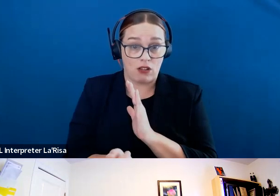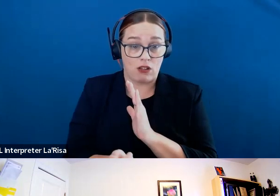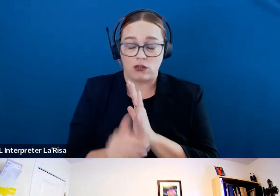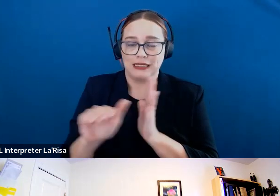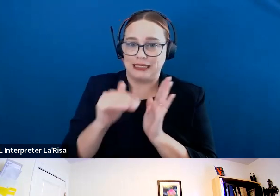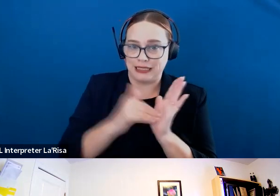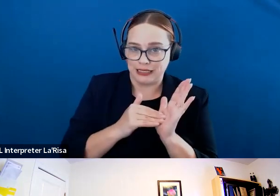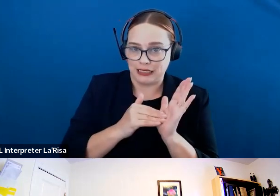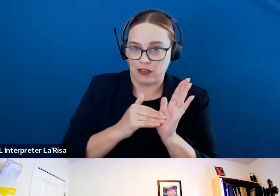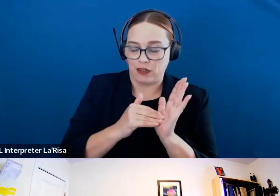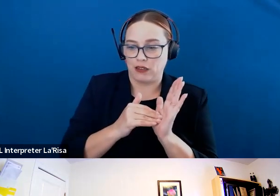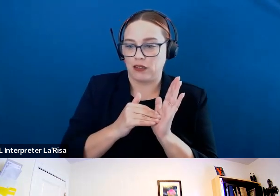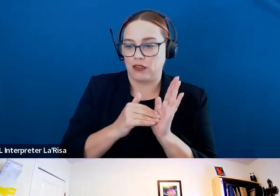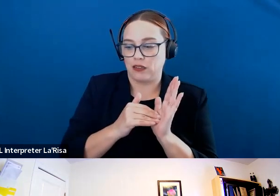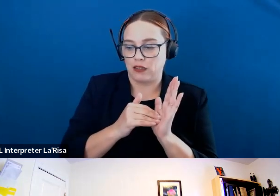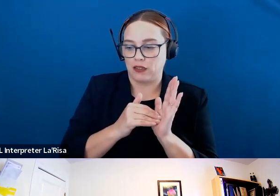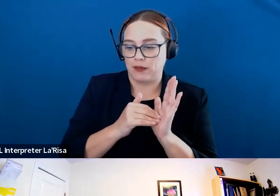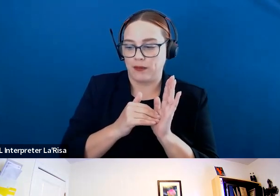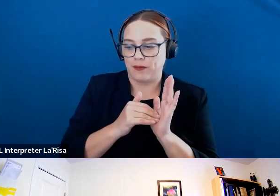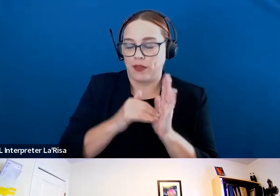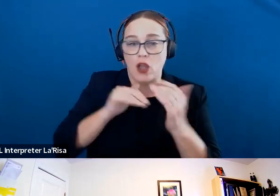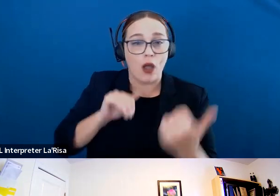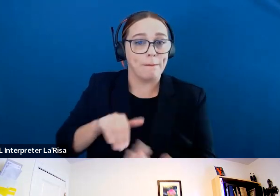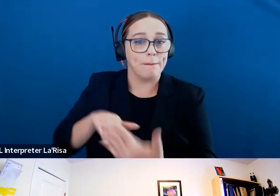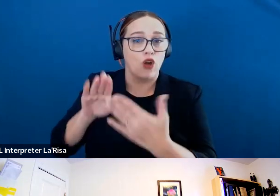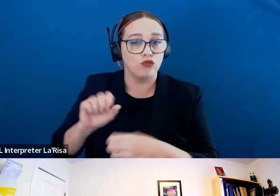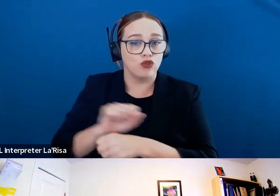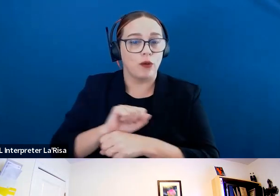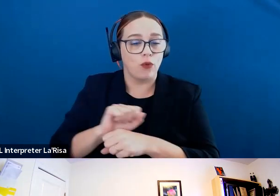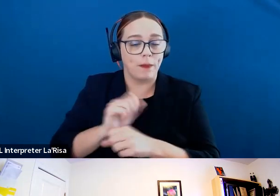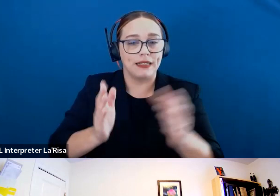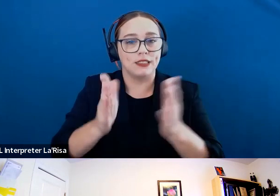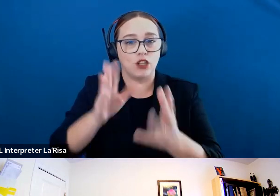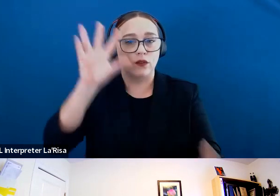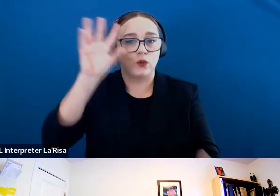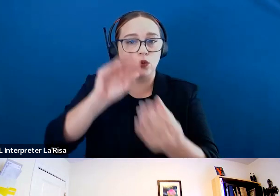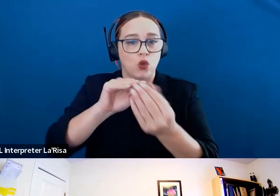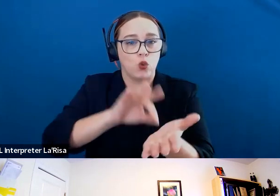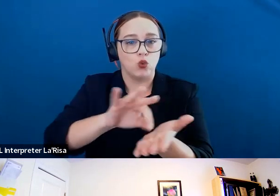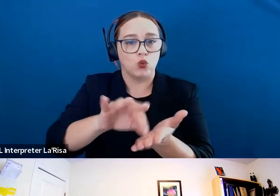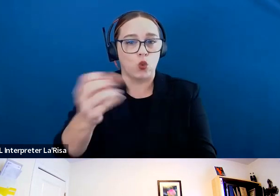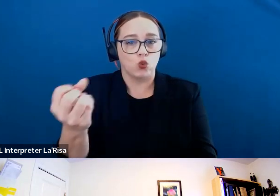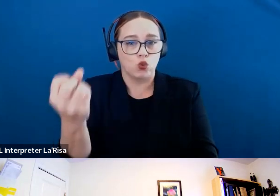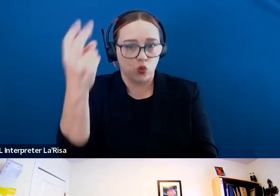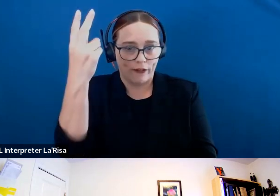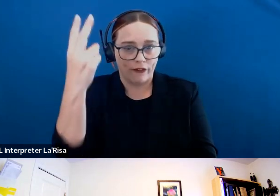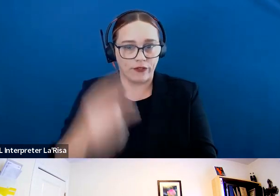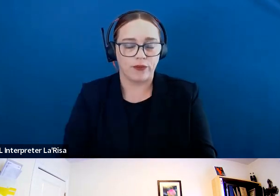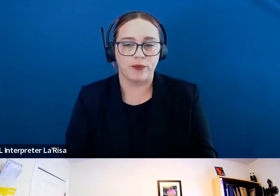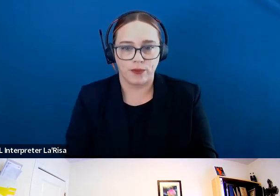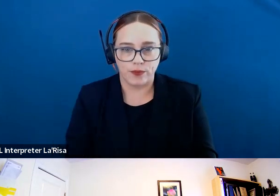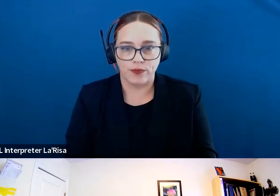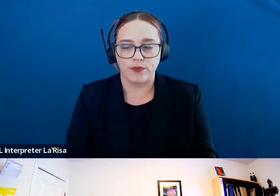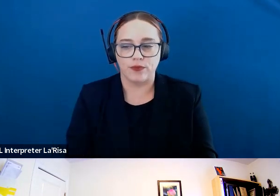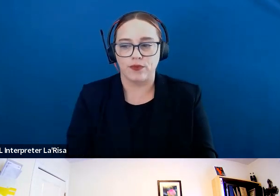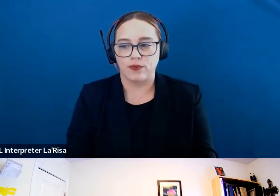under the organizational approach to employment services, had a total score of 12. I think